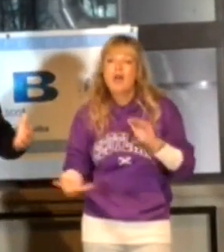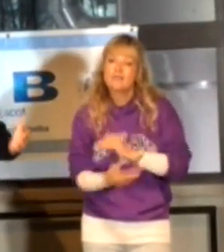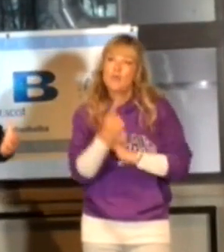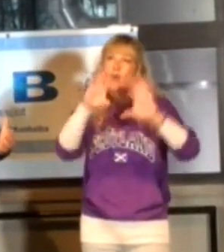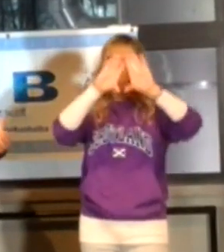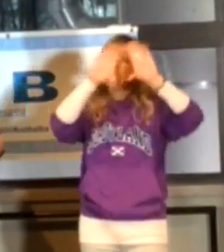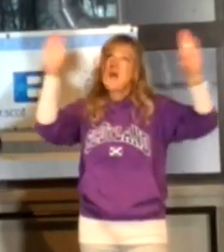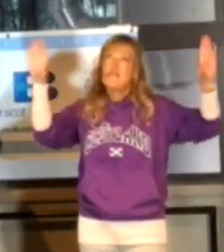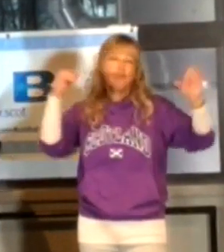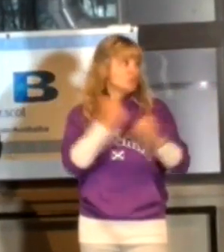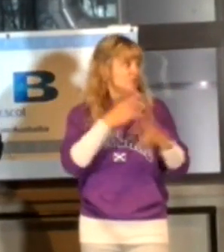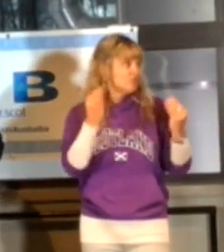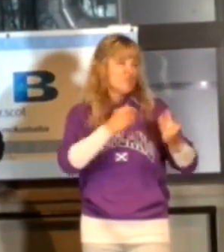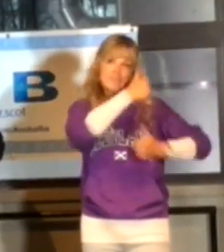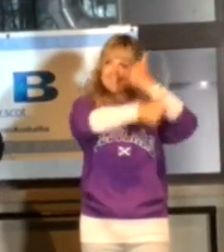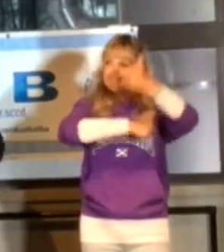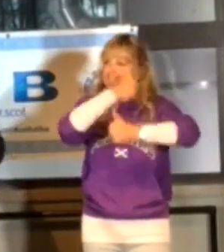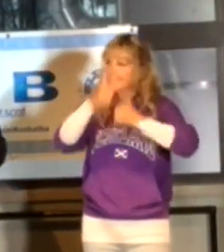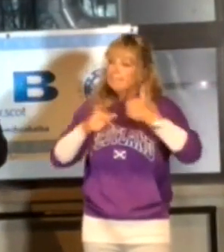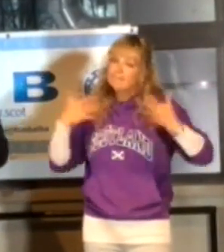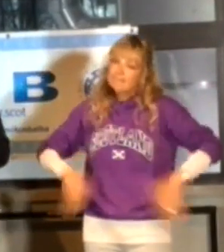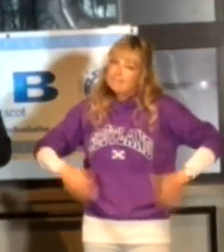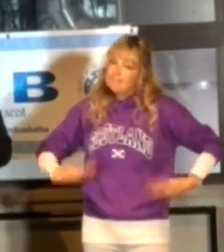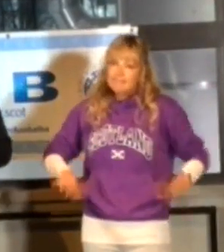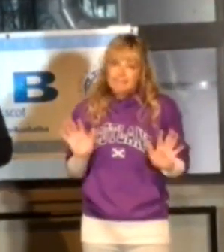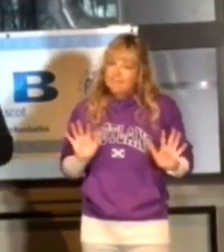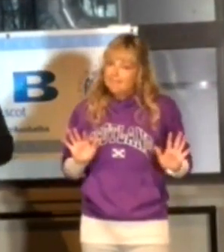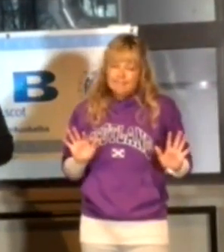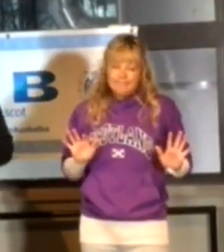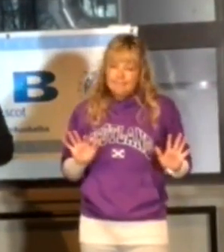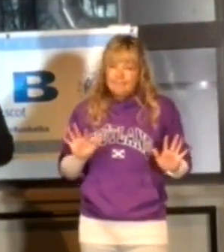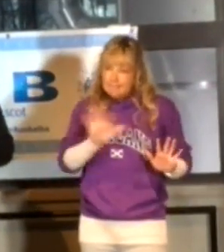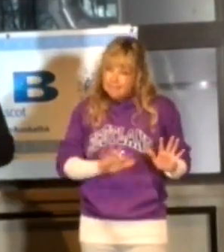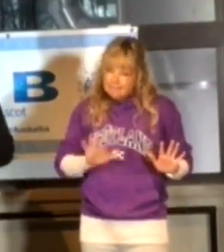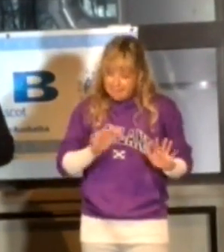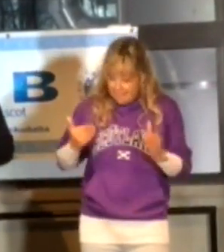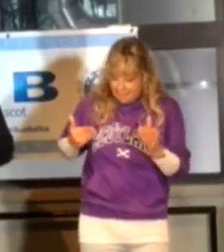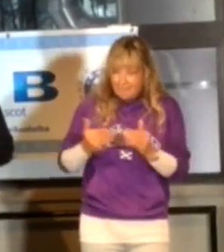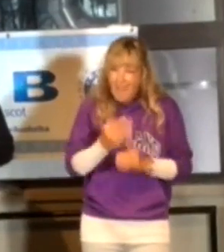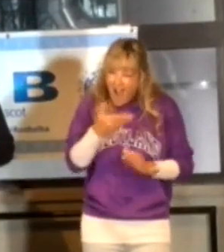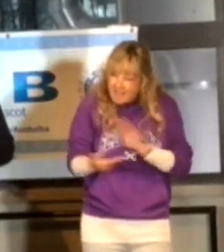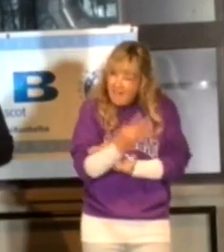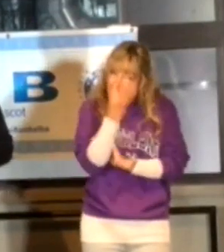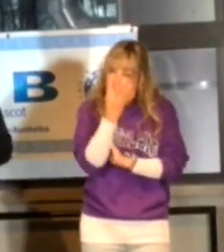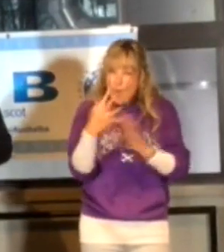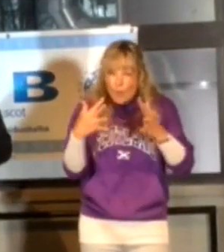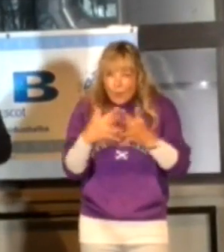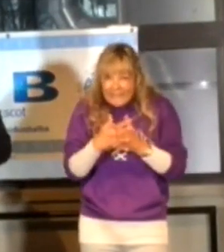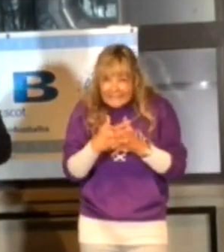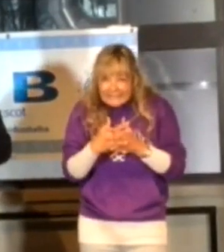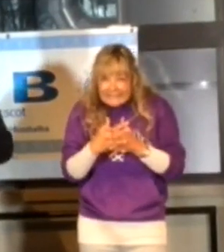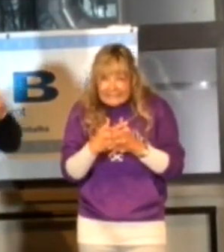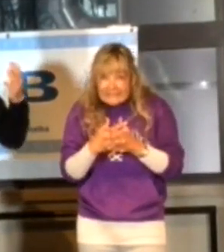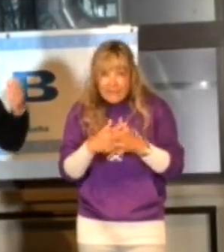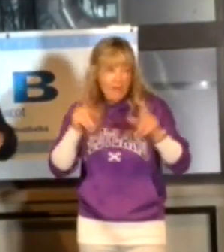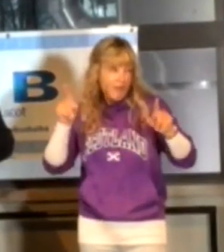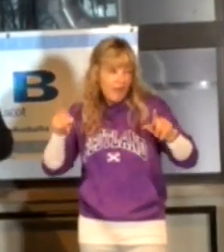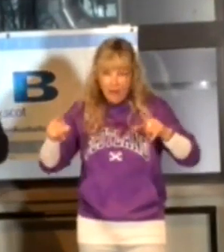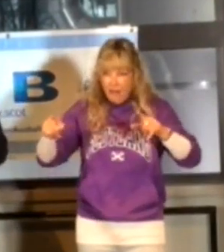is truly remarkable. In the space of less than 4 weeks, in the midst of